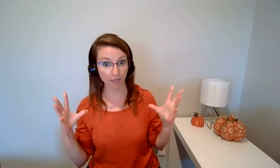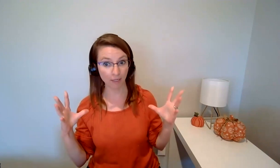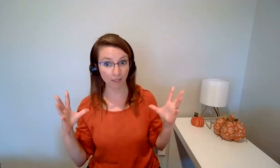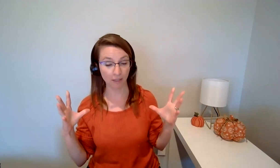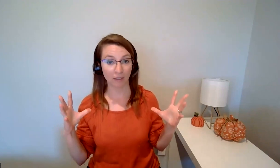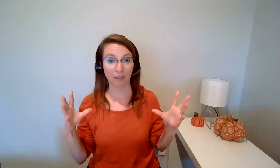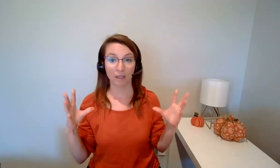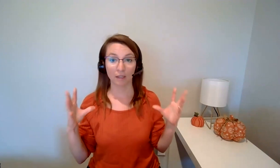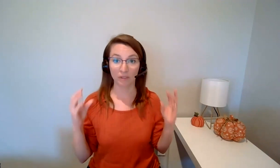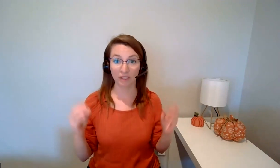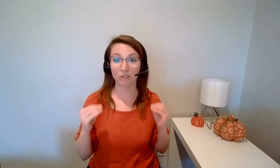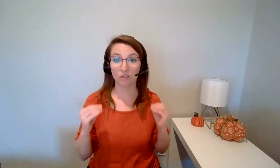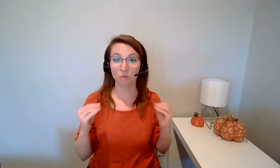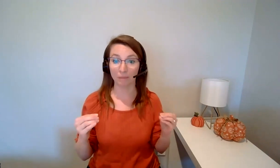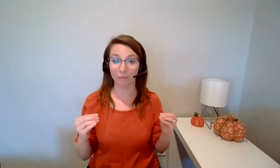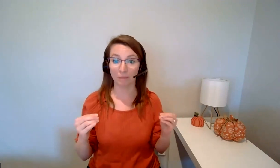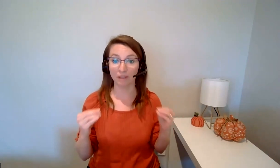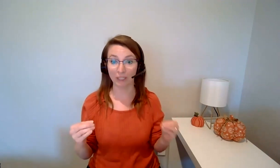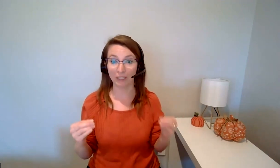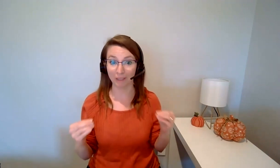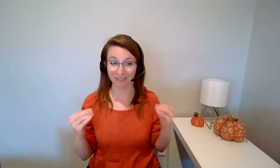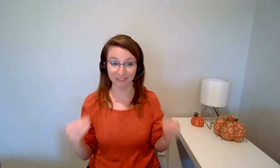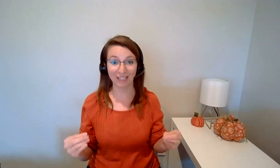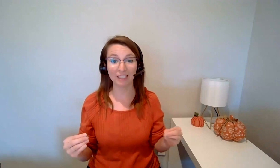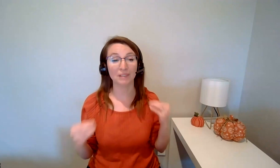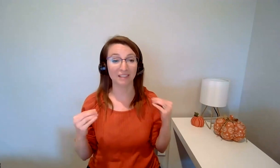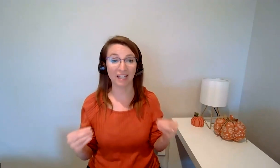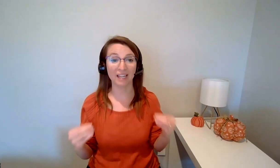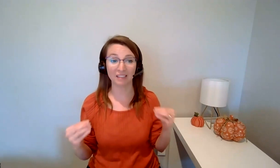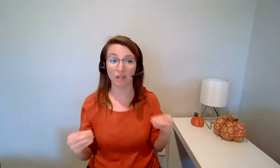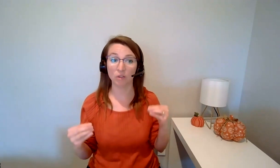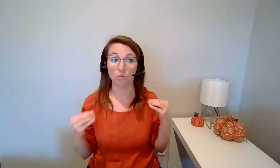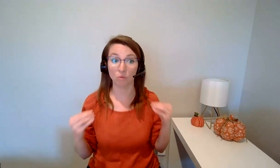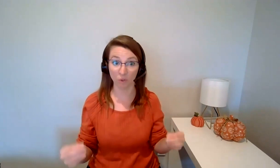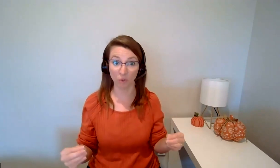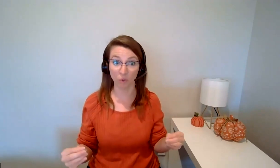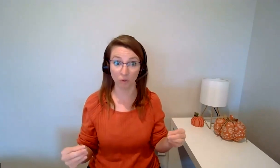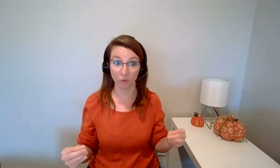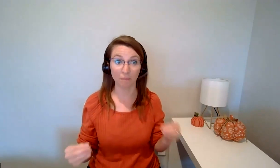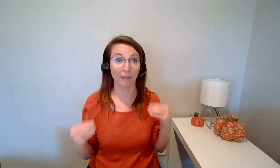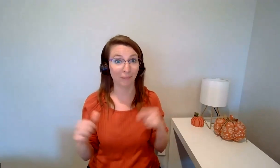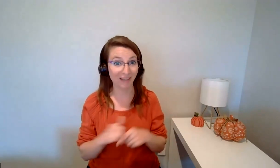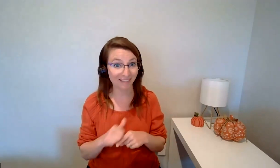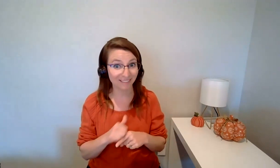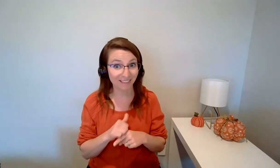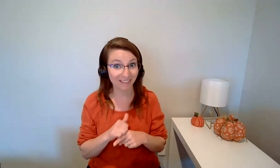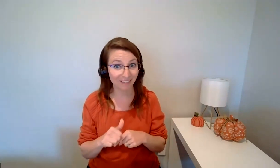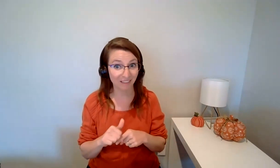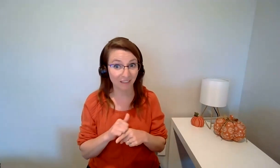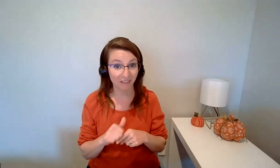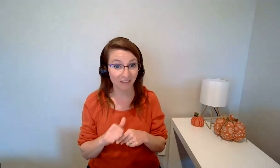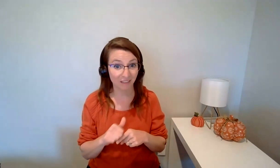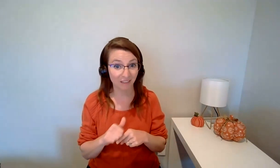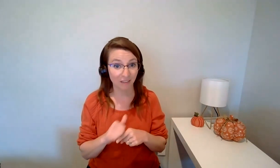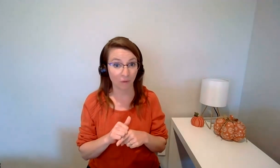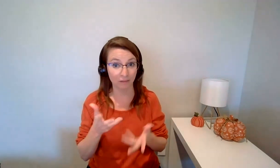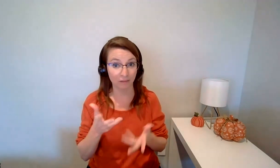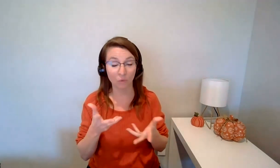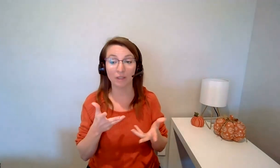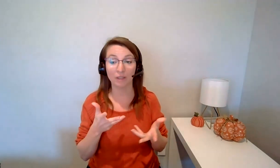on. Please do not be afraid to make mistakes because that is how you learn, by practicing with